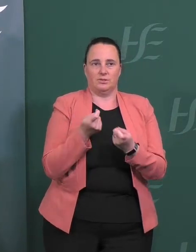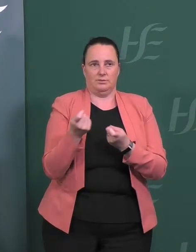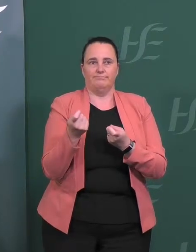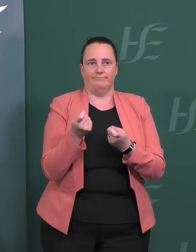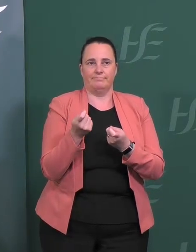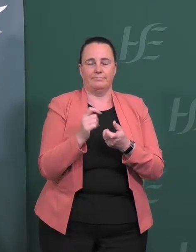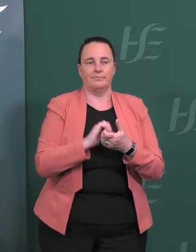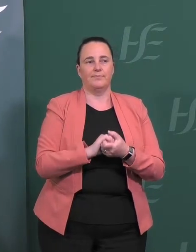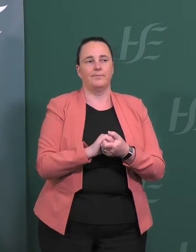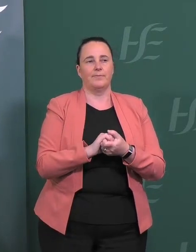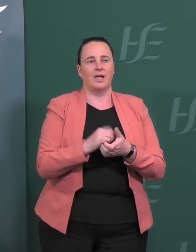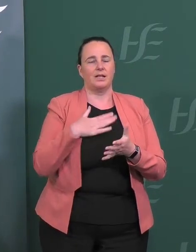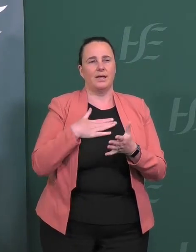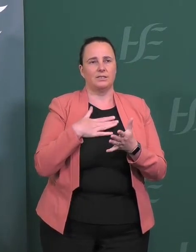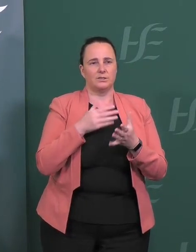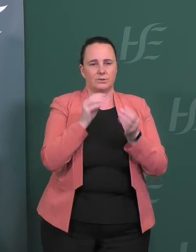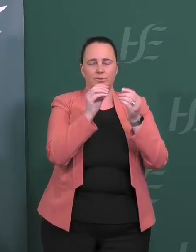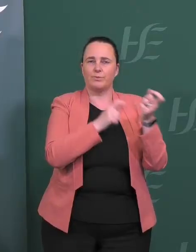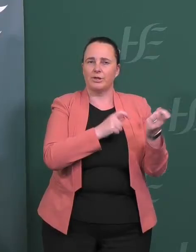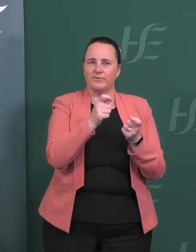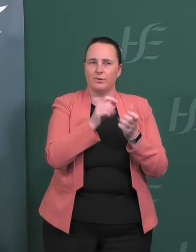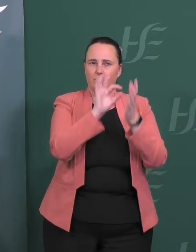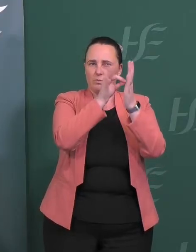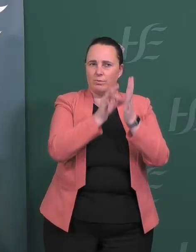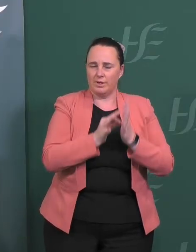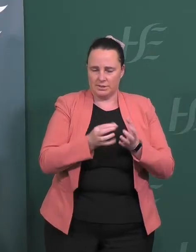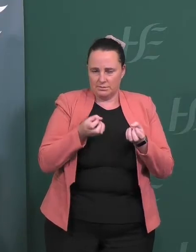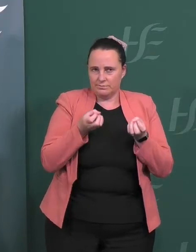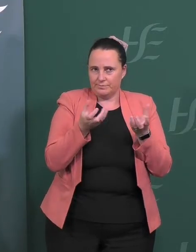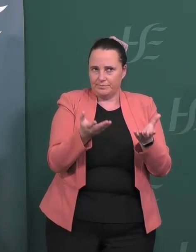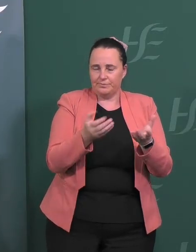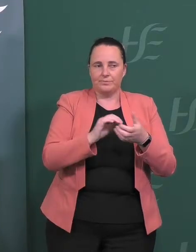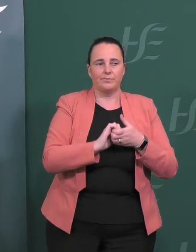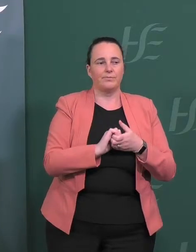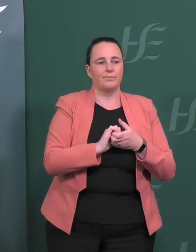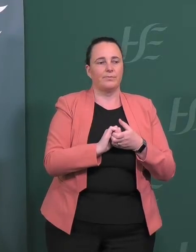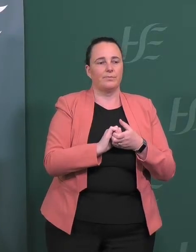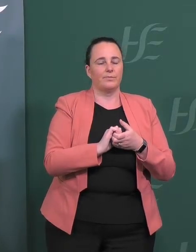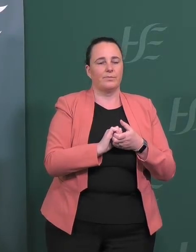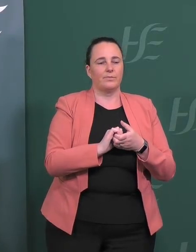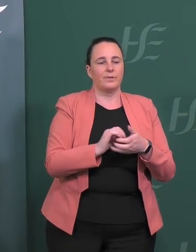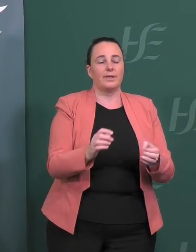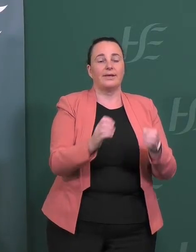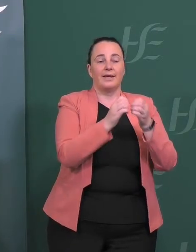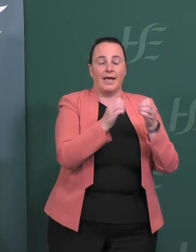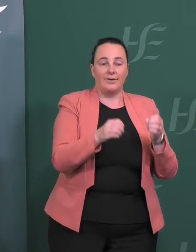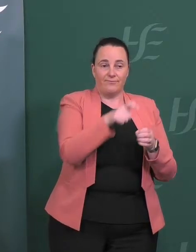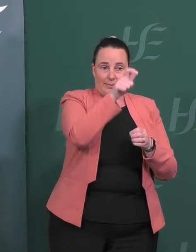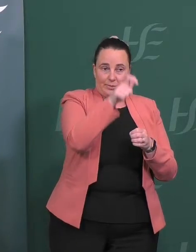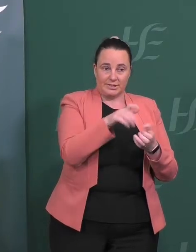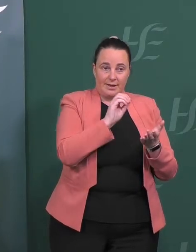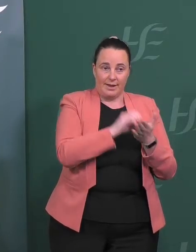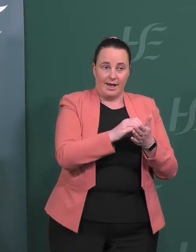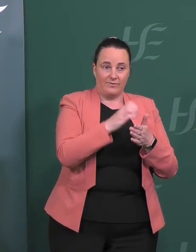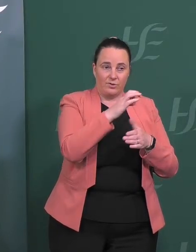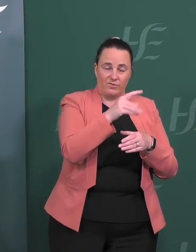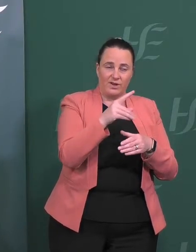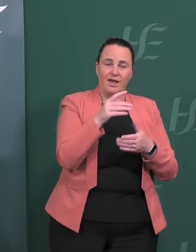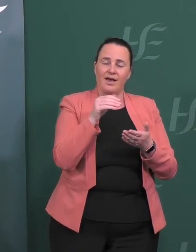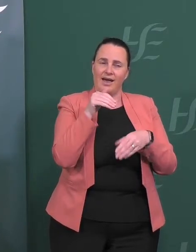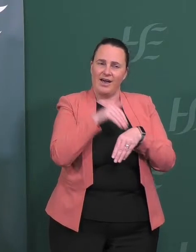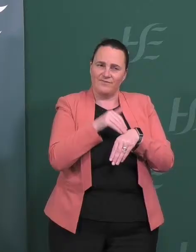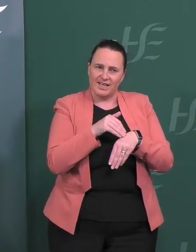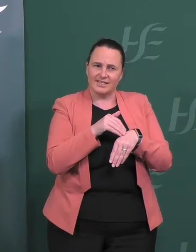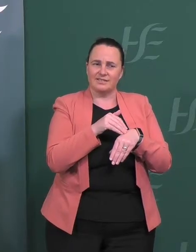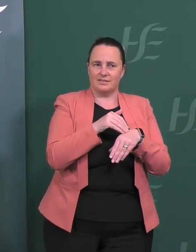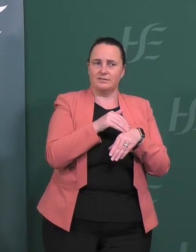I do want to make just a couple of points on this. Every COVID patient has a disproportionate effect on the health system. And I